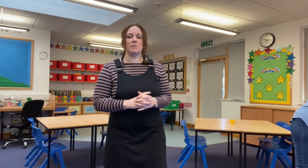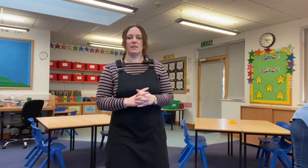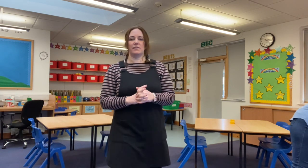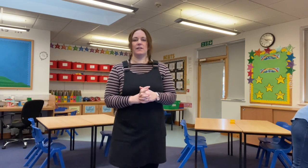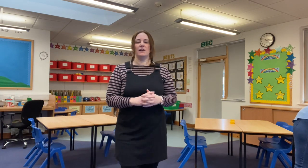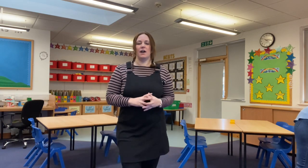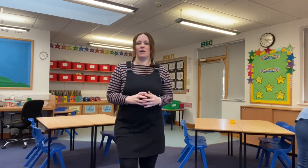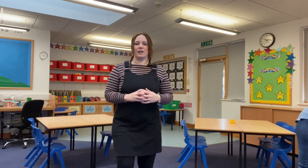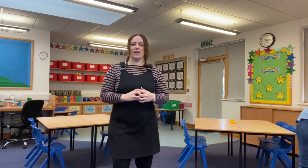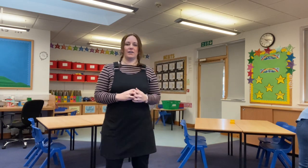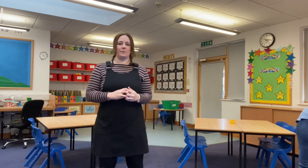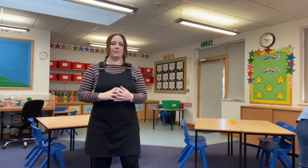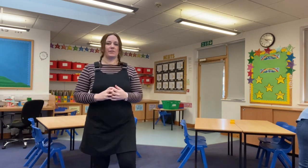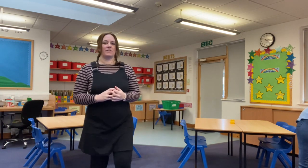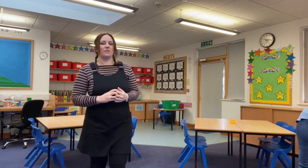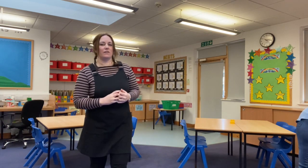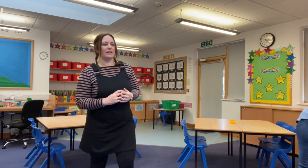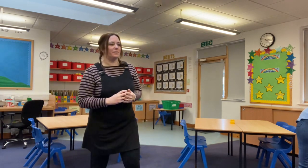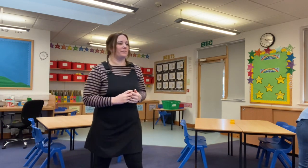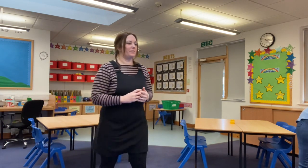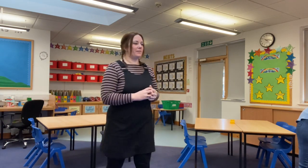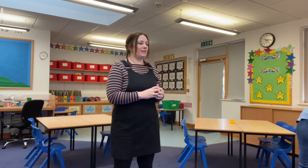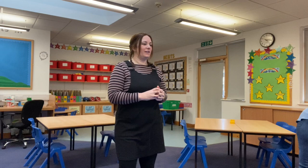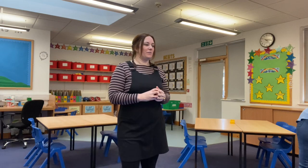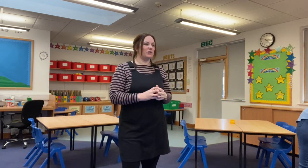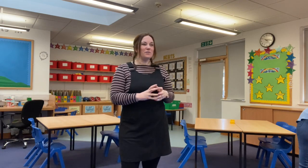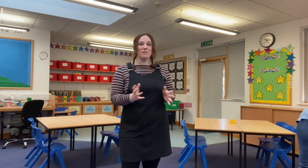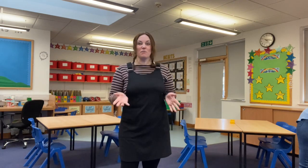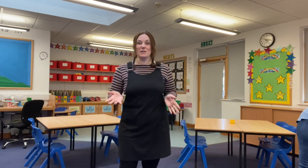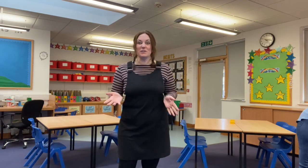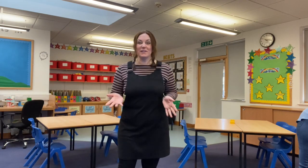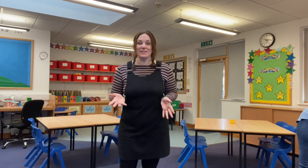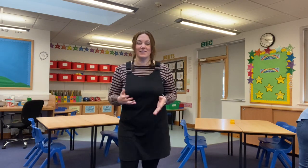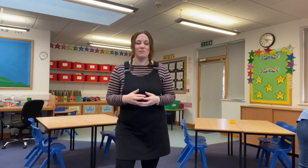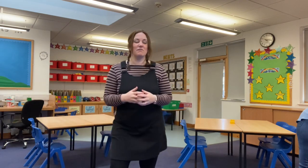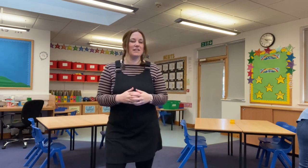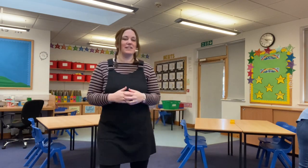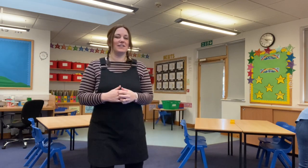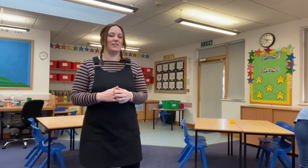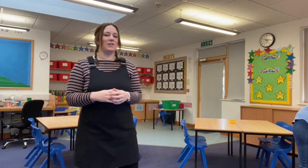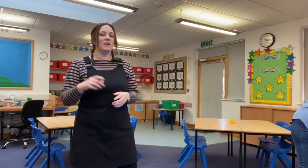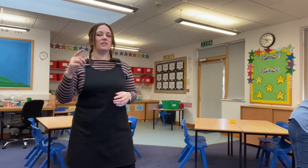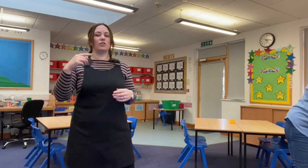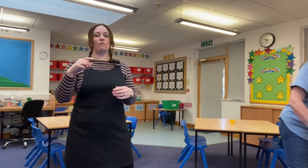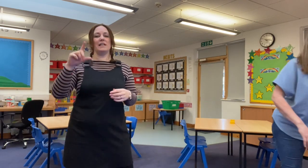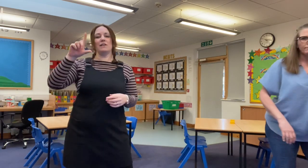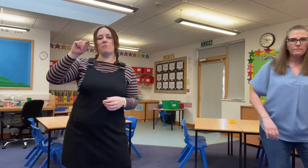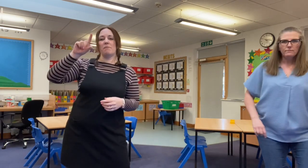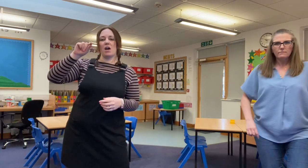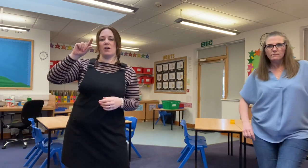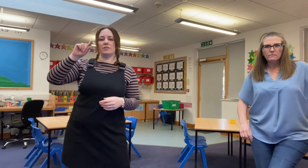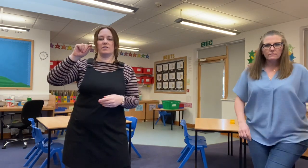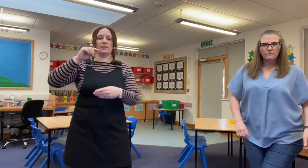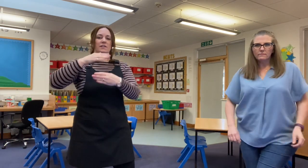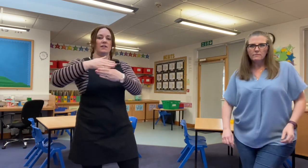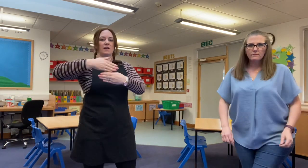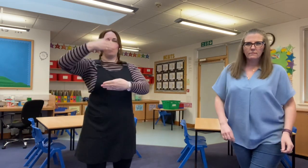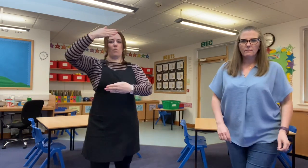beginning. Okay, sorry. We do know what we're doing. We really do. So three little birds.